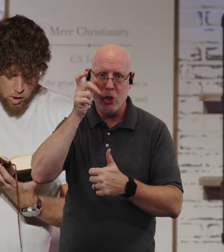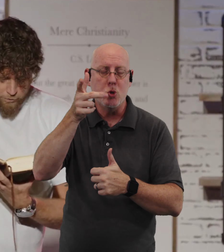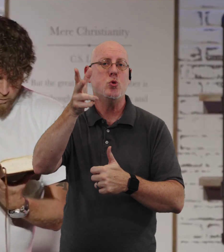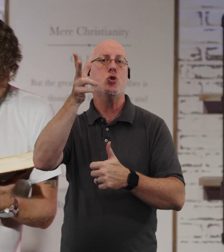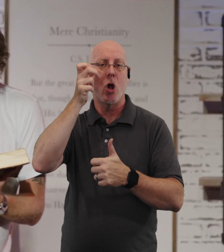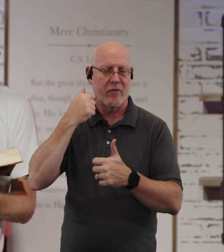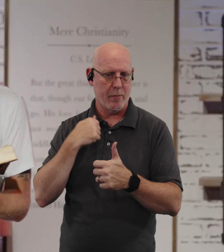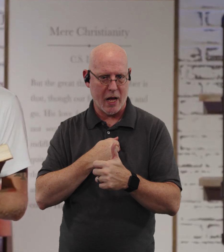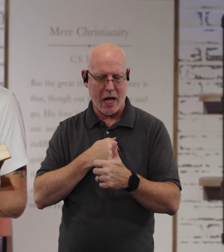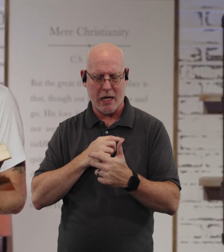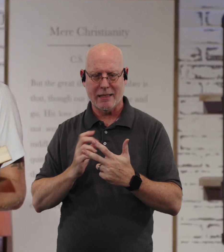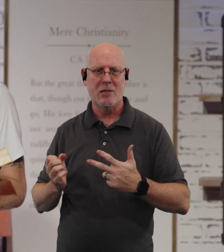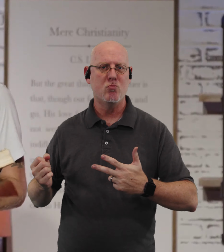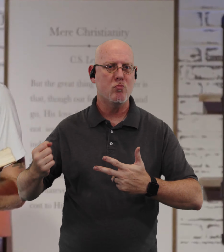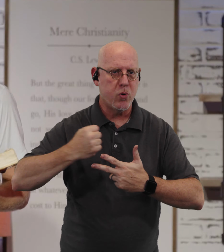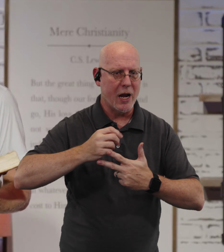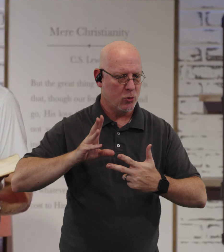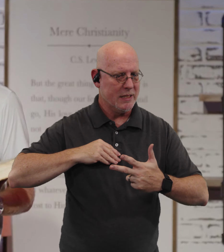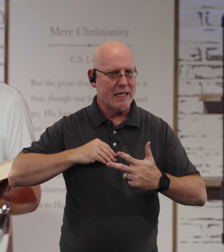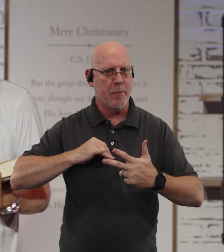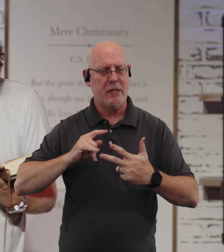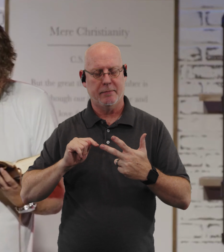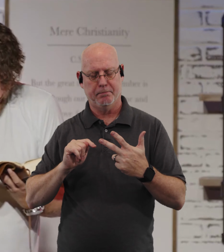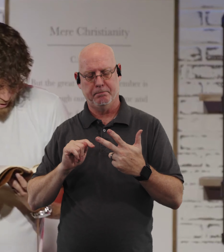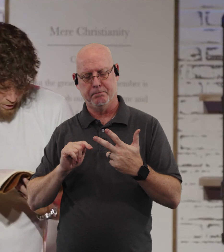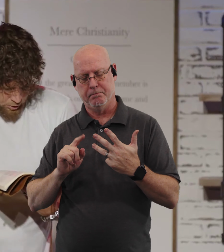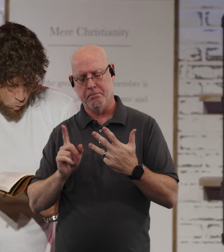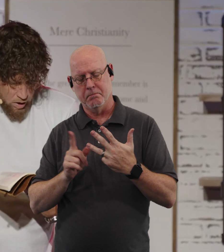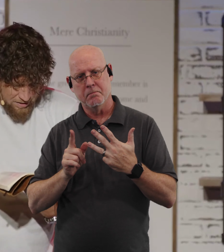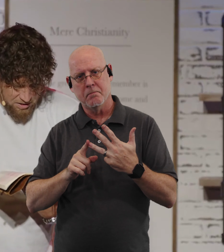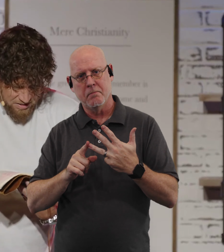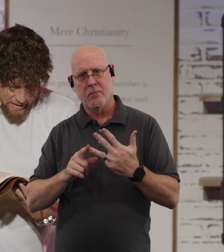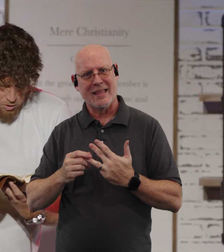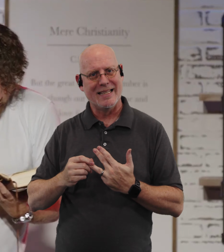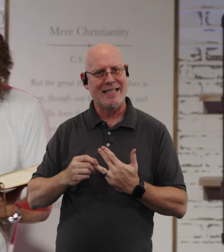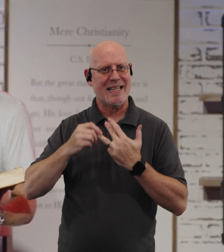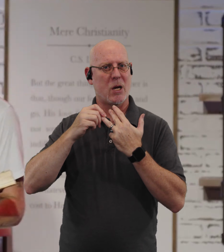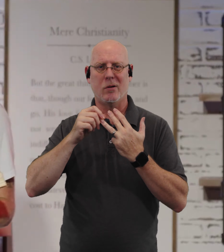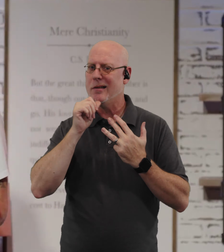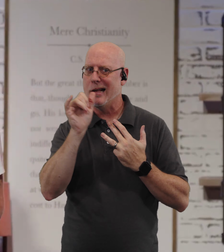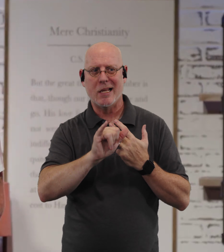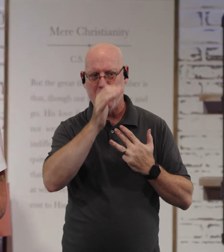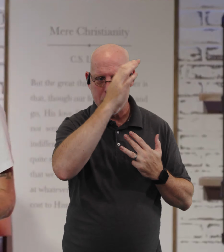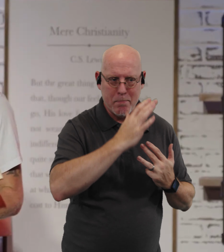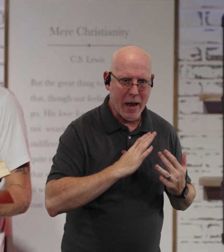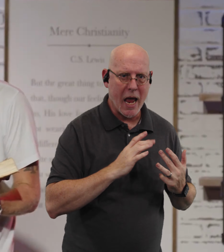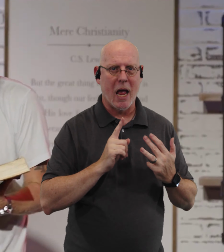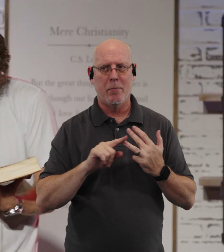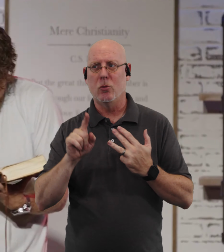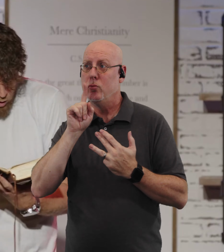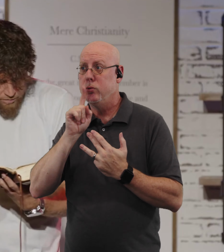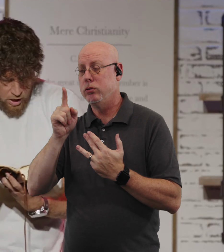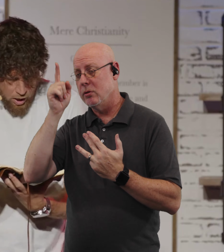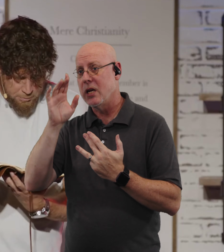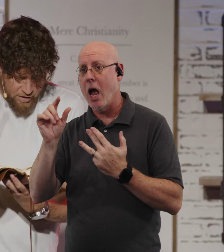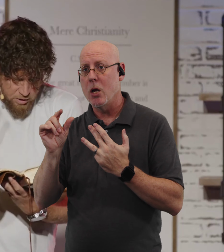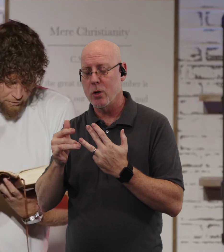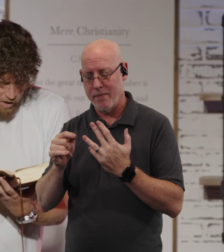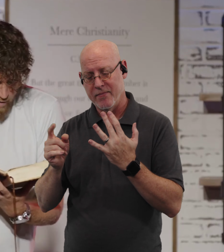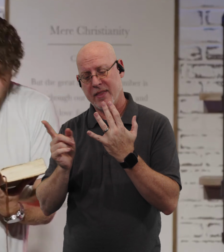which you heard from us. The word is embraced. You accepted it. The word is distinguished here, not as the word of men, but as it is really the word of